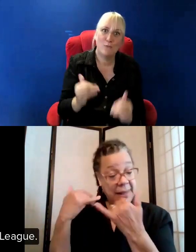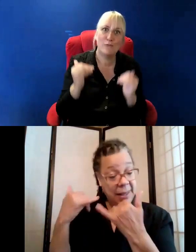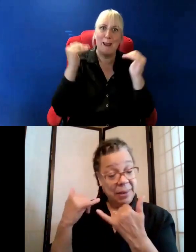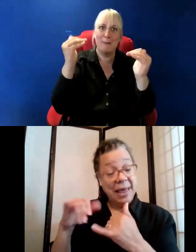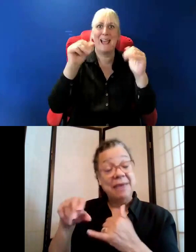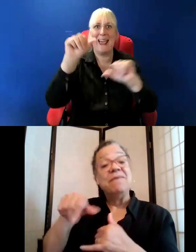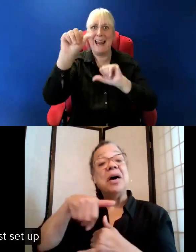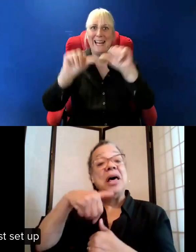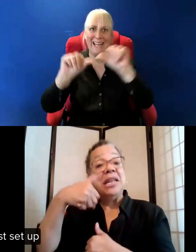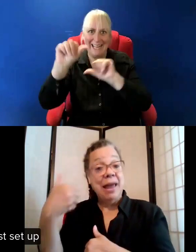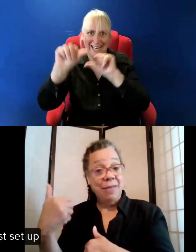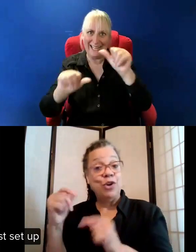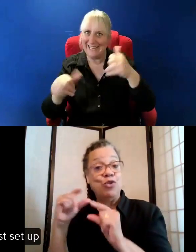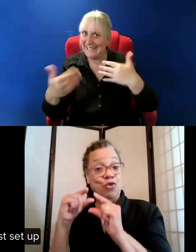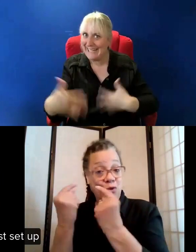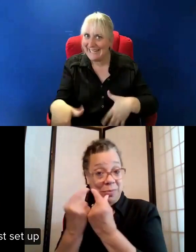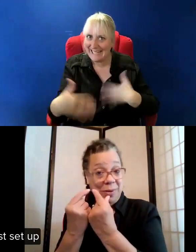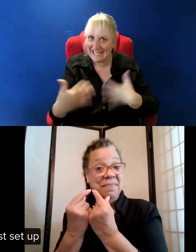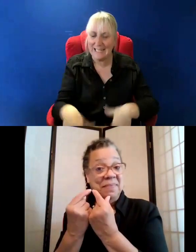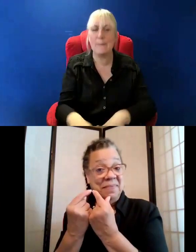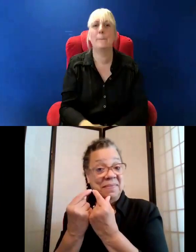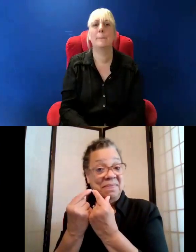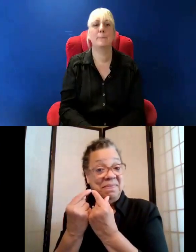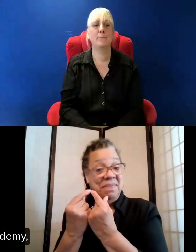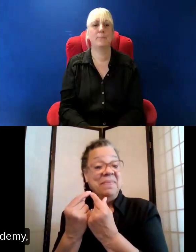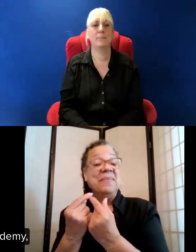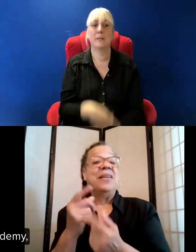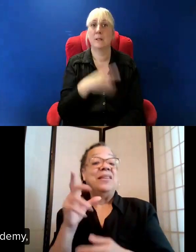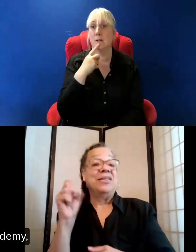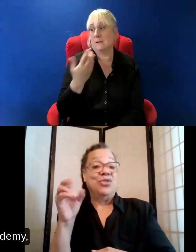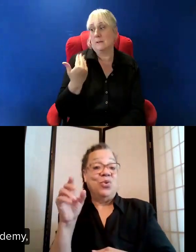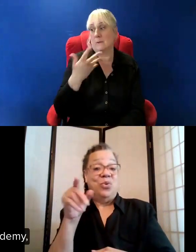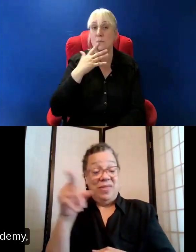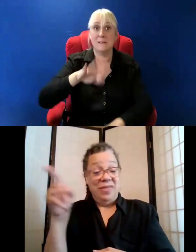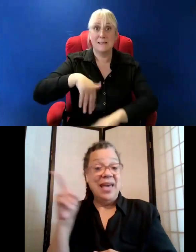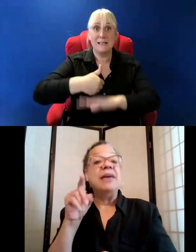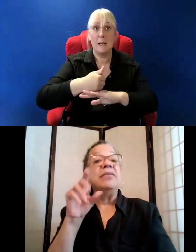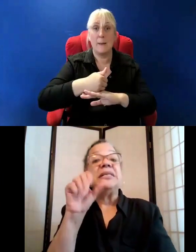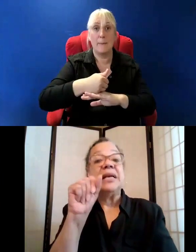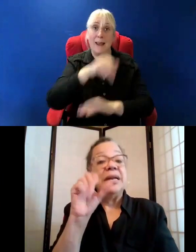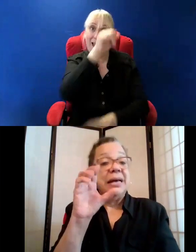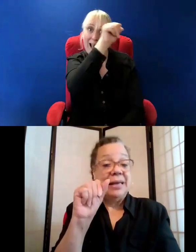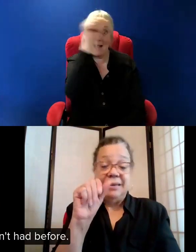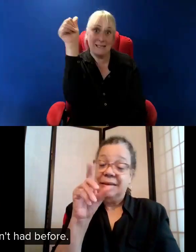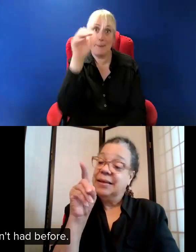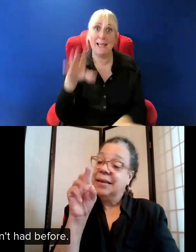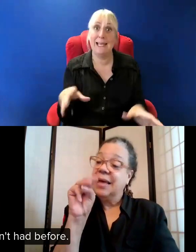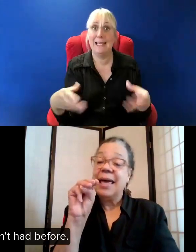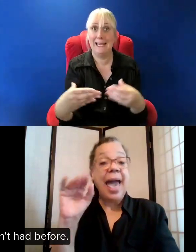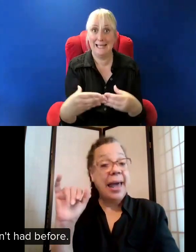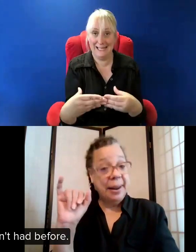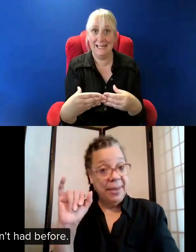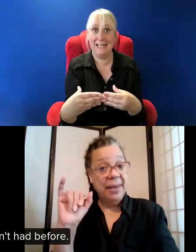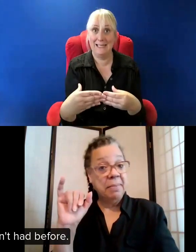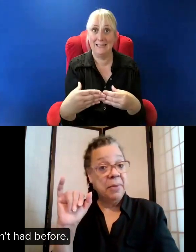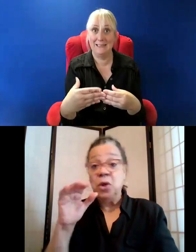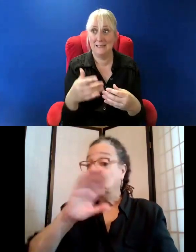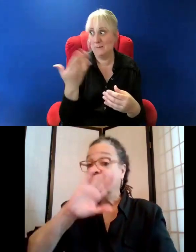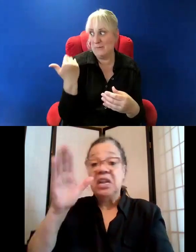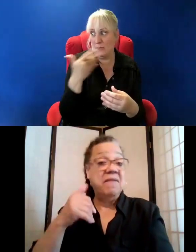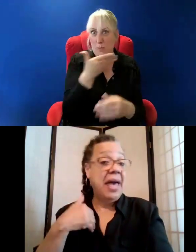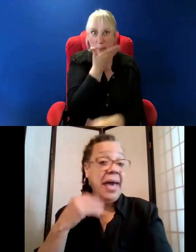League. We've just set up an academy which we haven't had